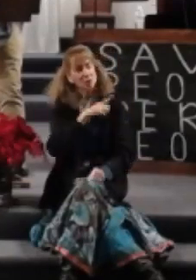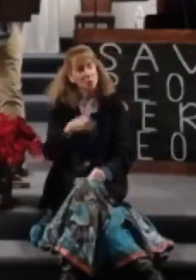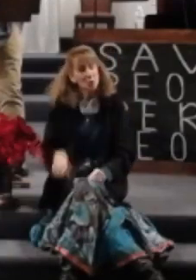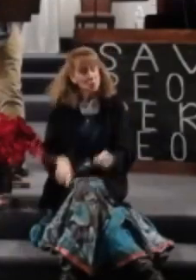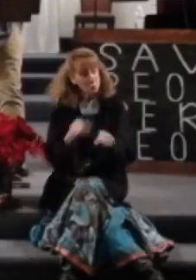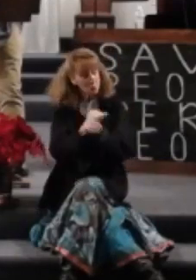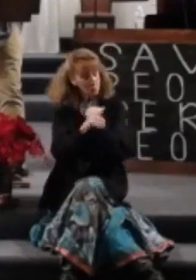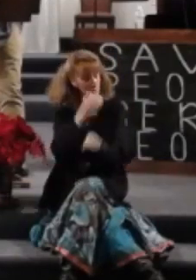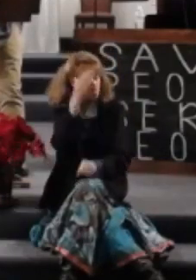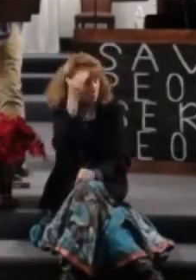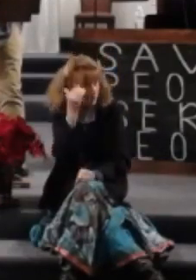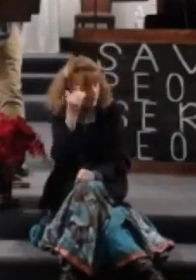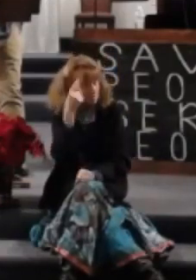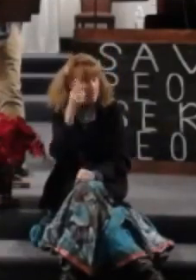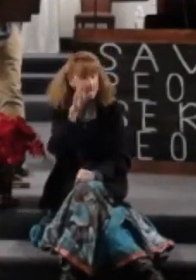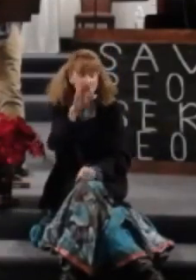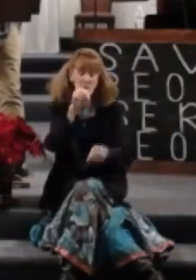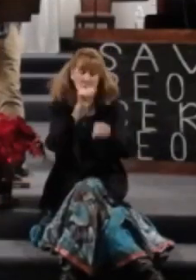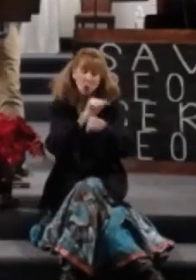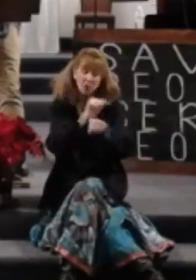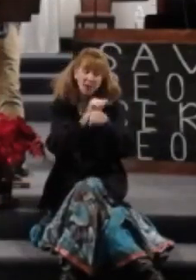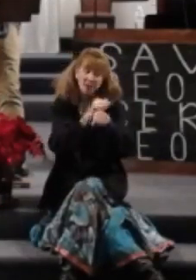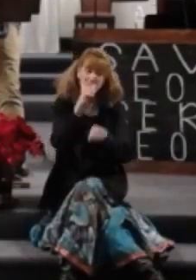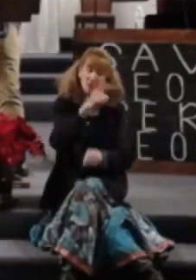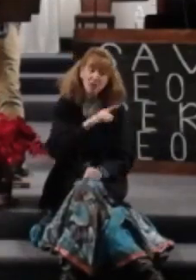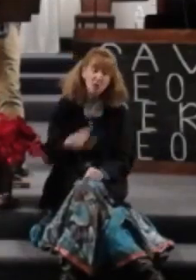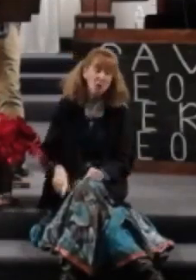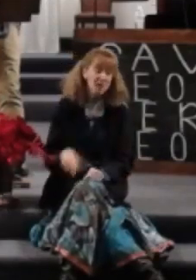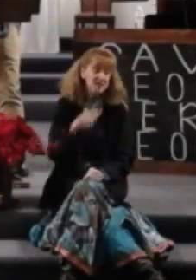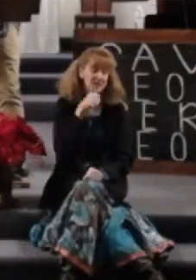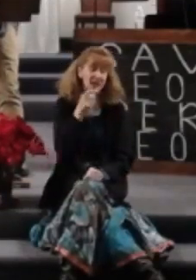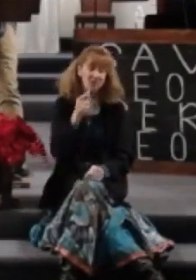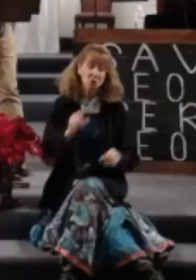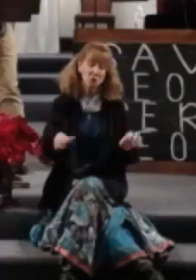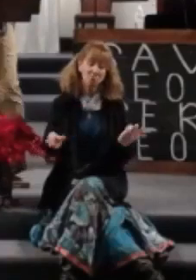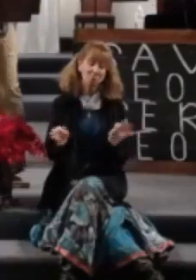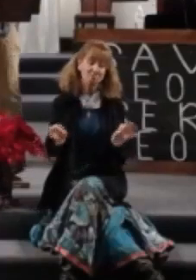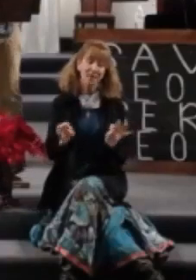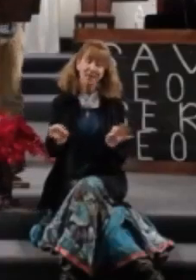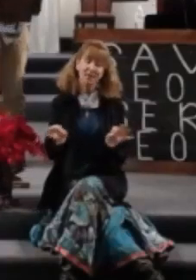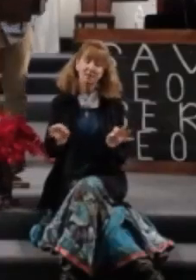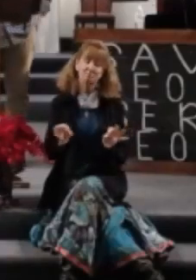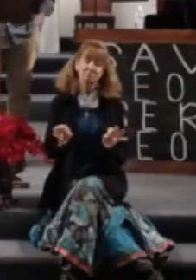you know that your labor in the Lord is not in vain."